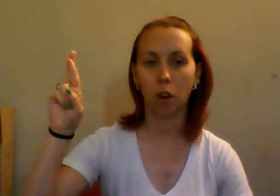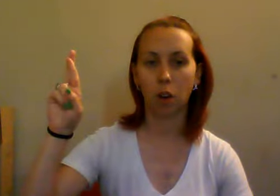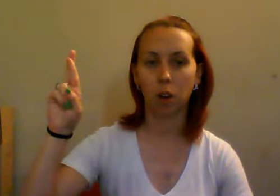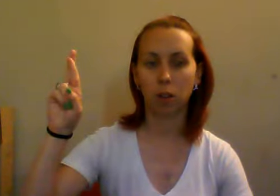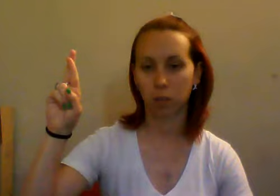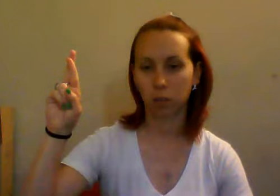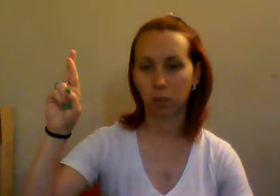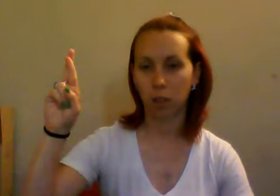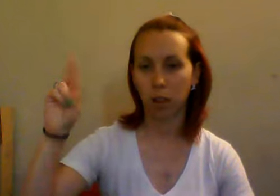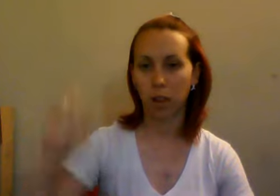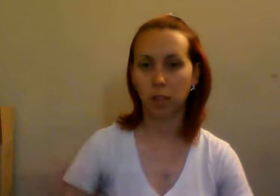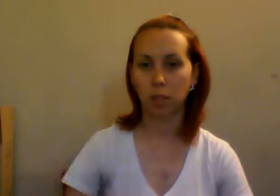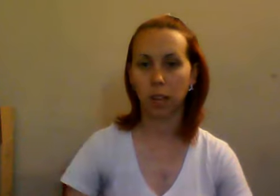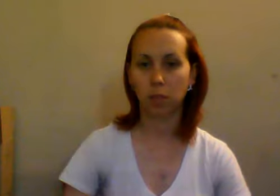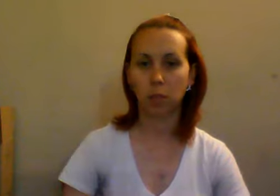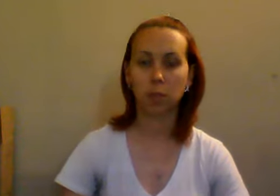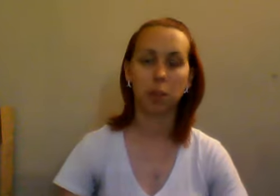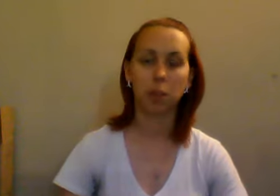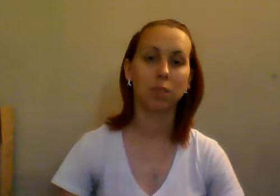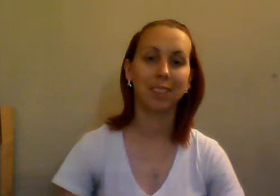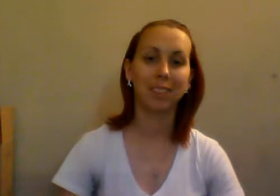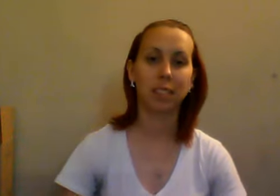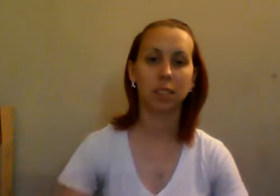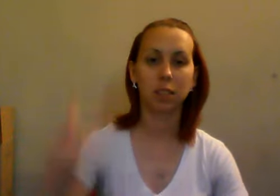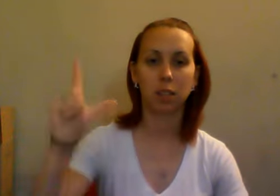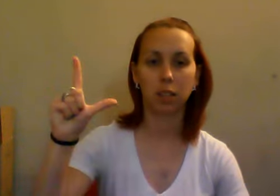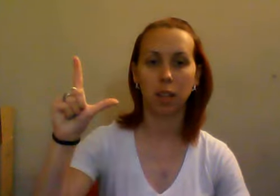C-A-R. And the last word I spelled was lit,